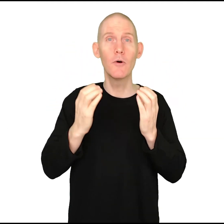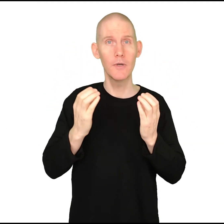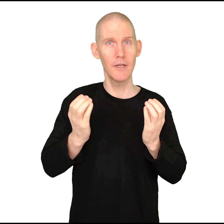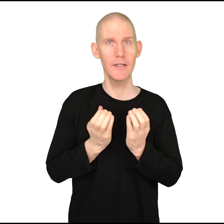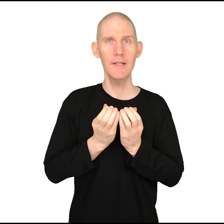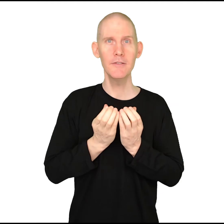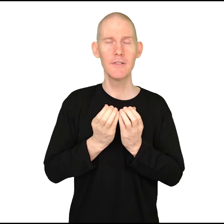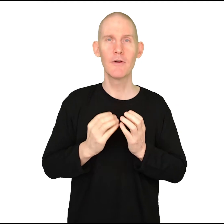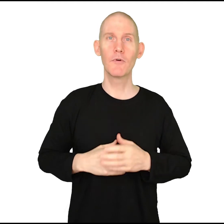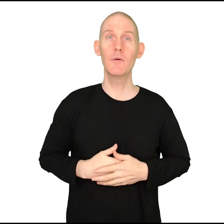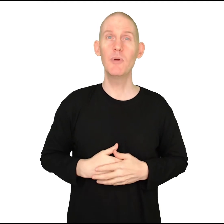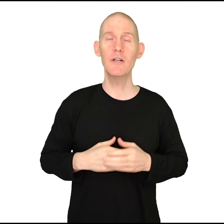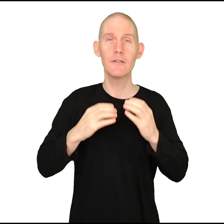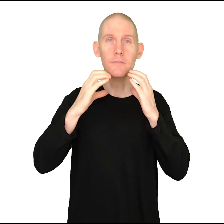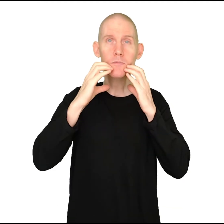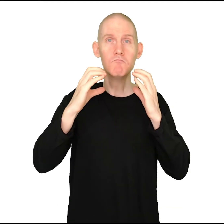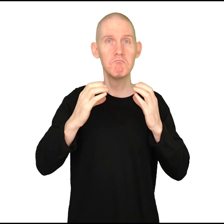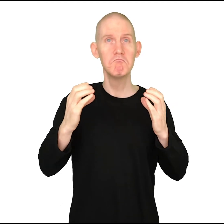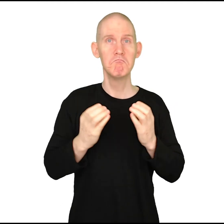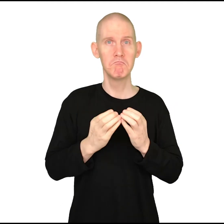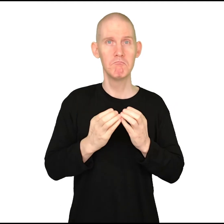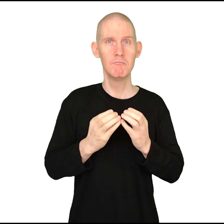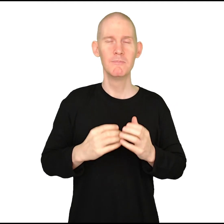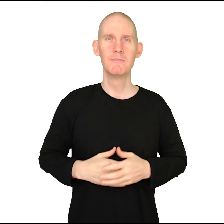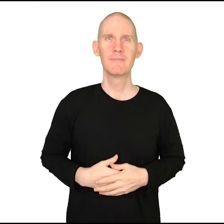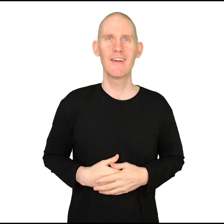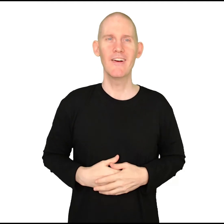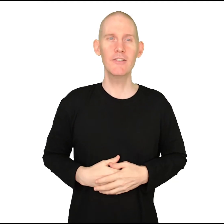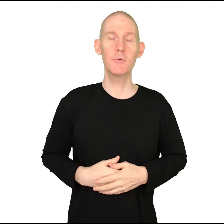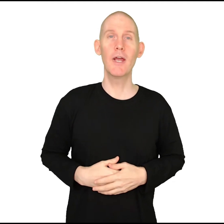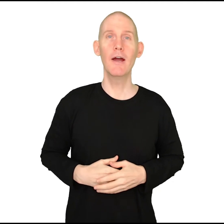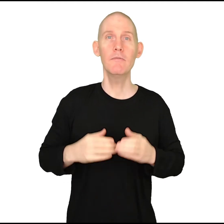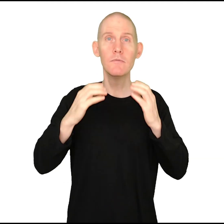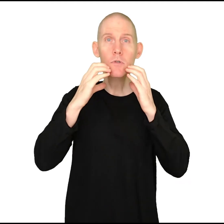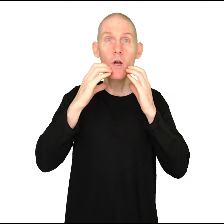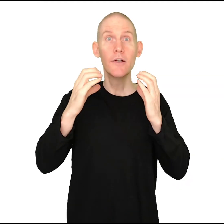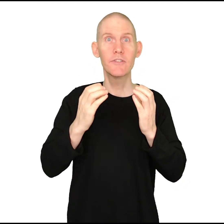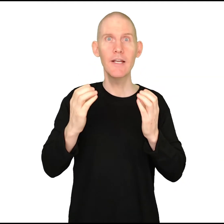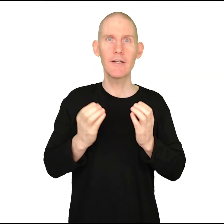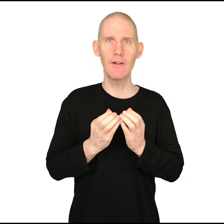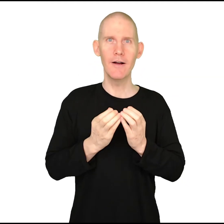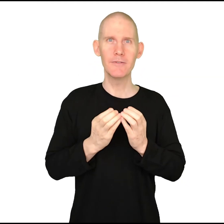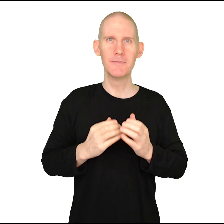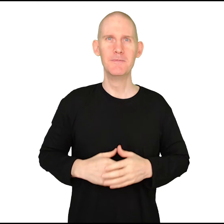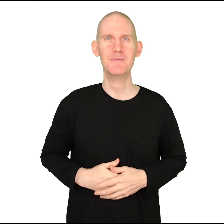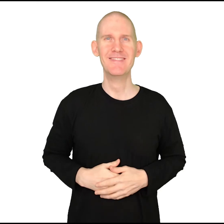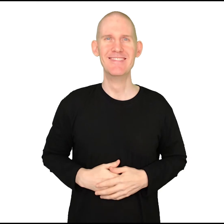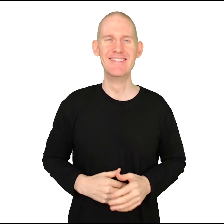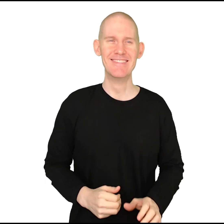like this for the beard. All right, so we have Santa Claus.